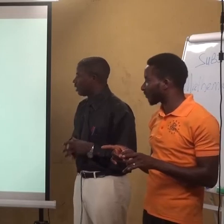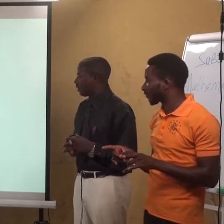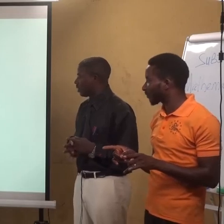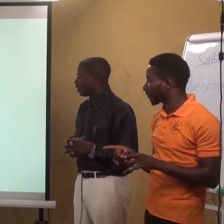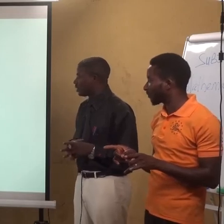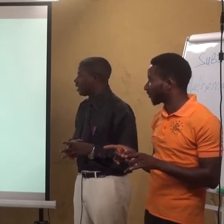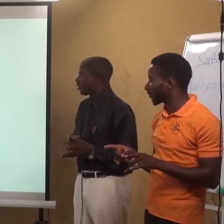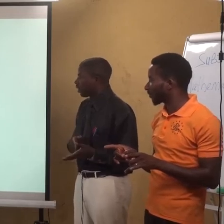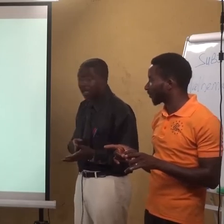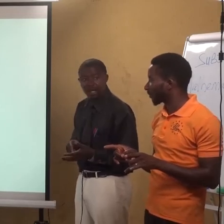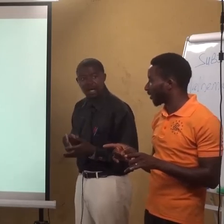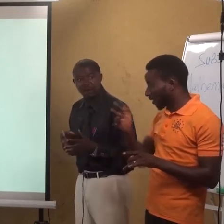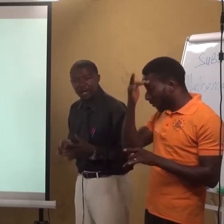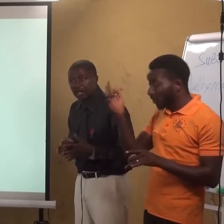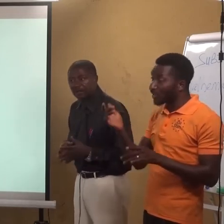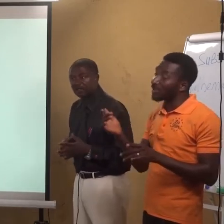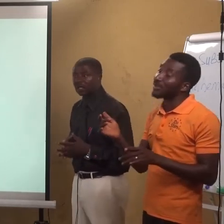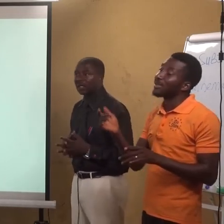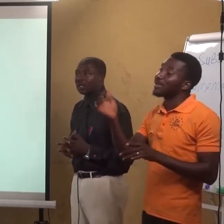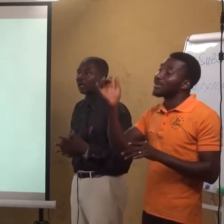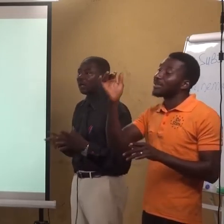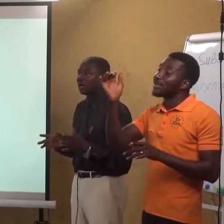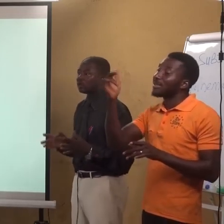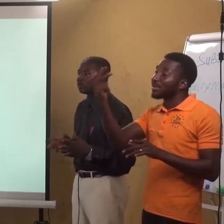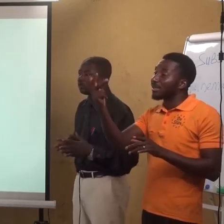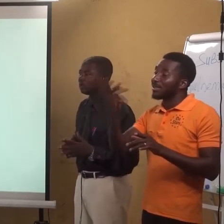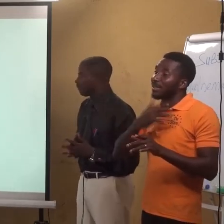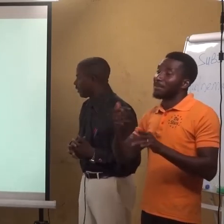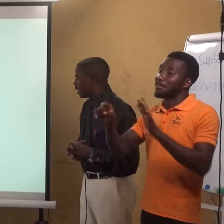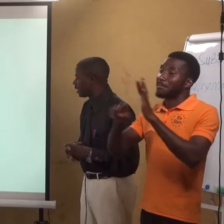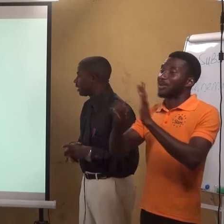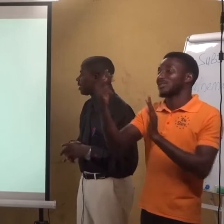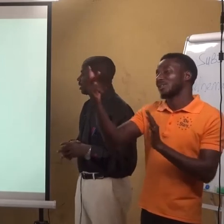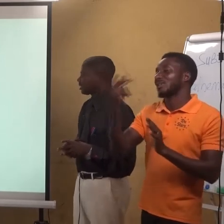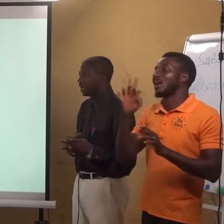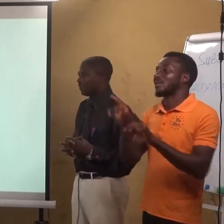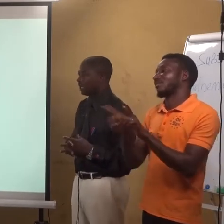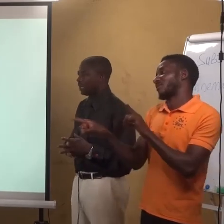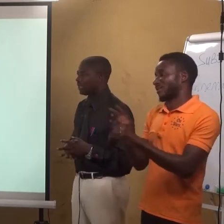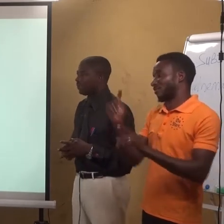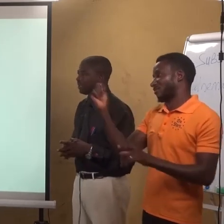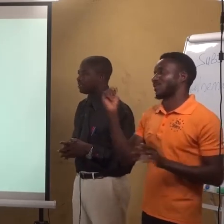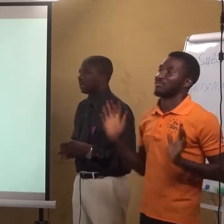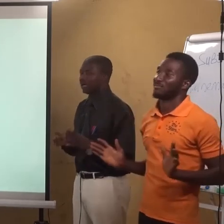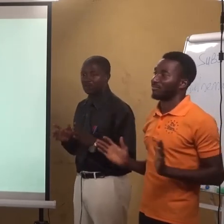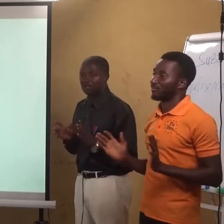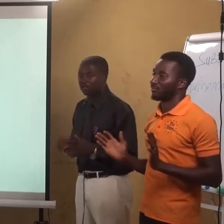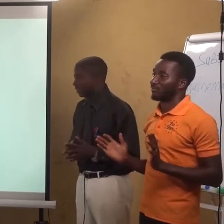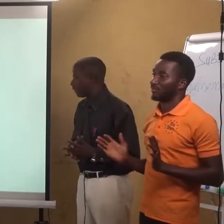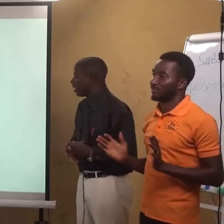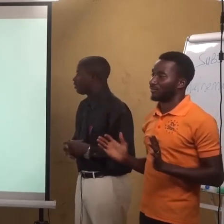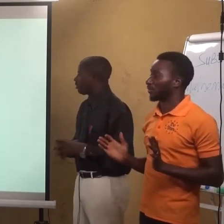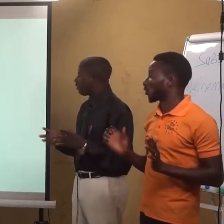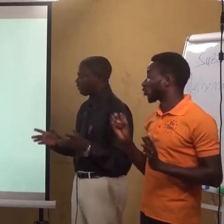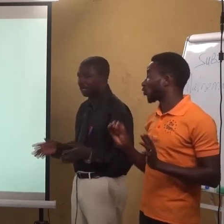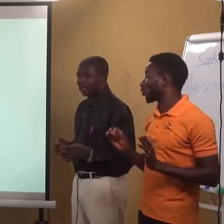case, because 3 and minus 3 are two different terms and the bases are not the